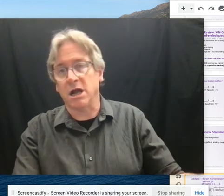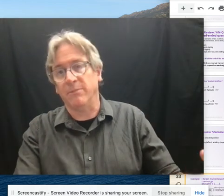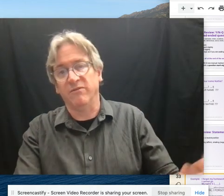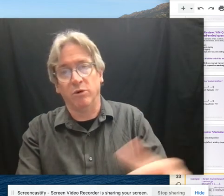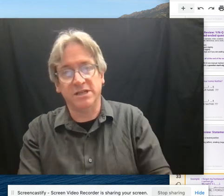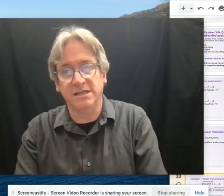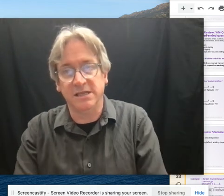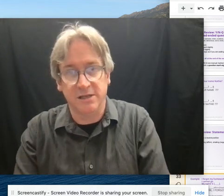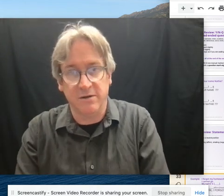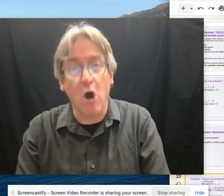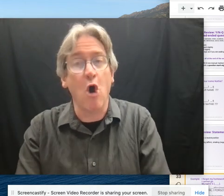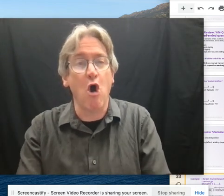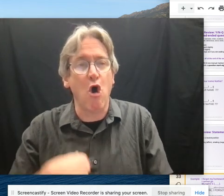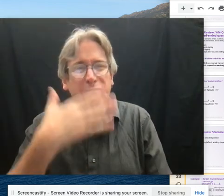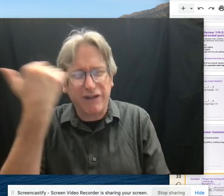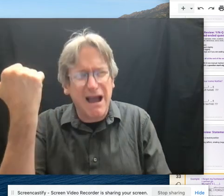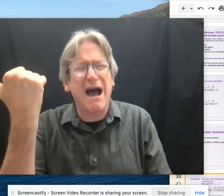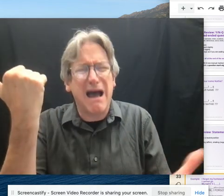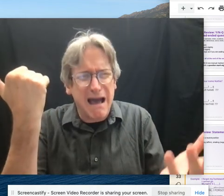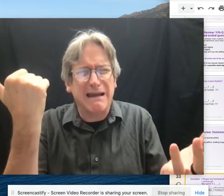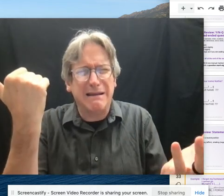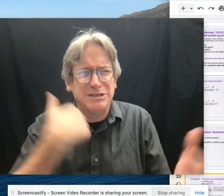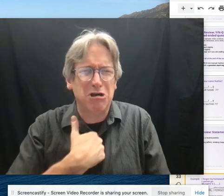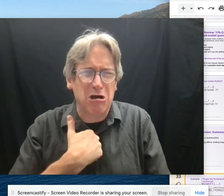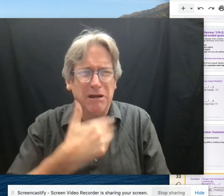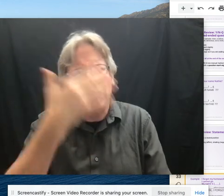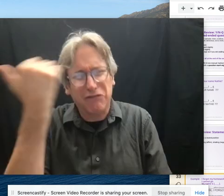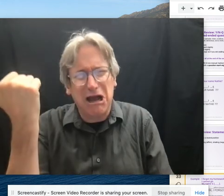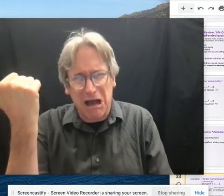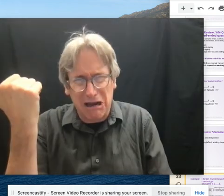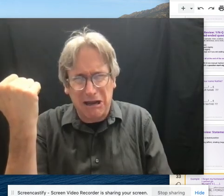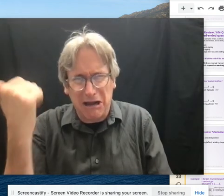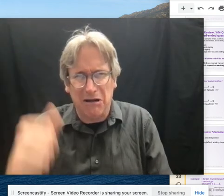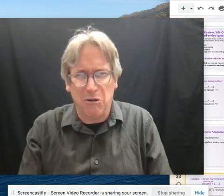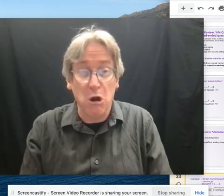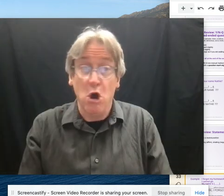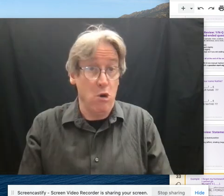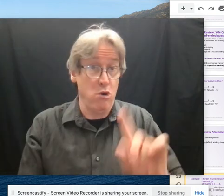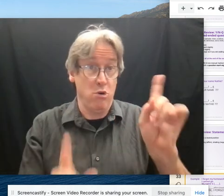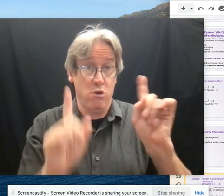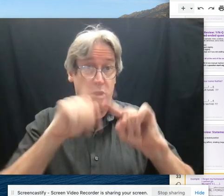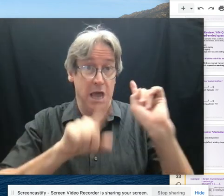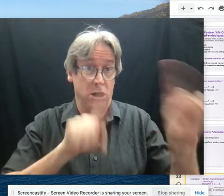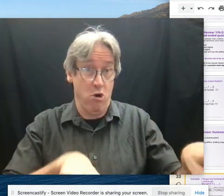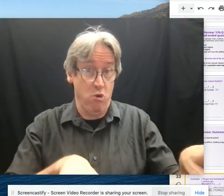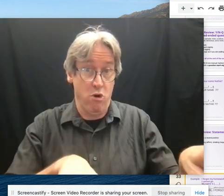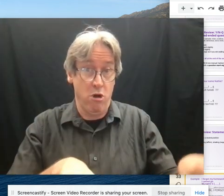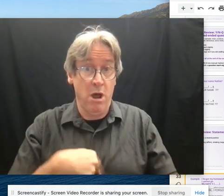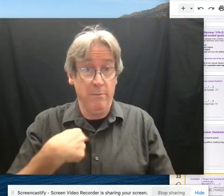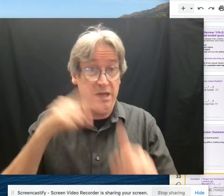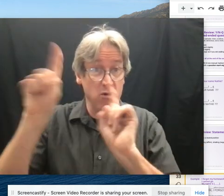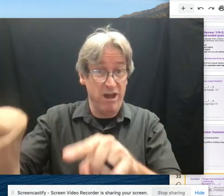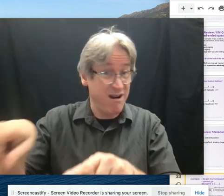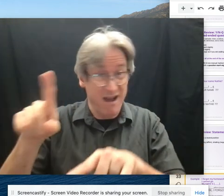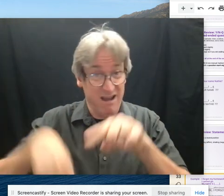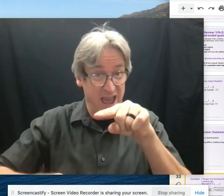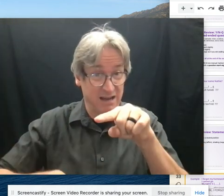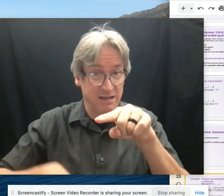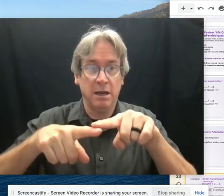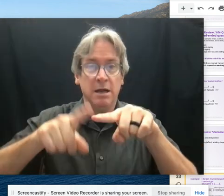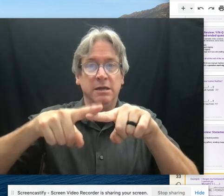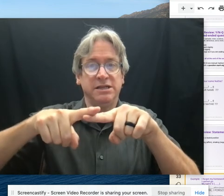A couple of more sentences that are, oh, I forgot. I'm sorry. I forgot. Yeah. Or, oh, I can't go. Me go there.